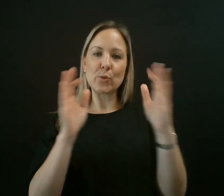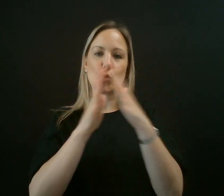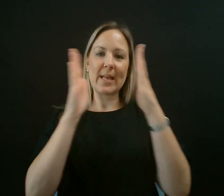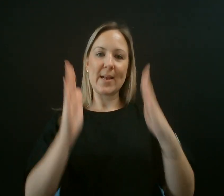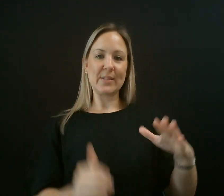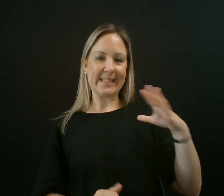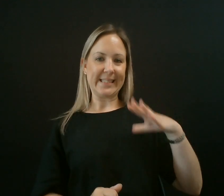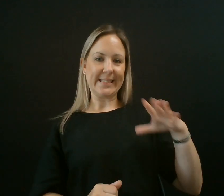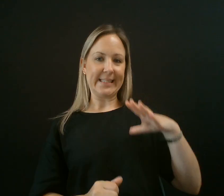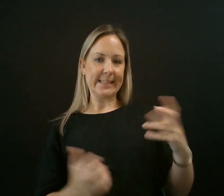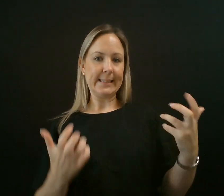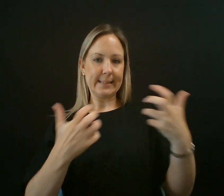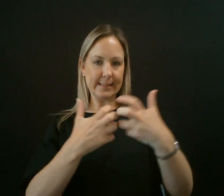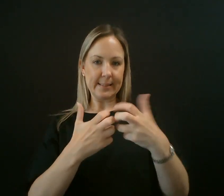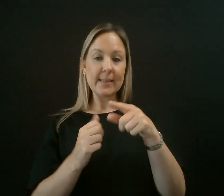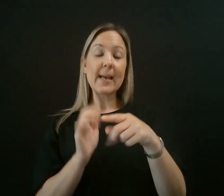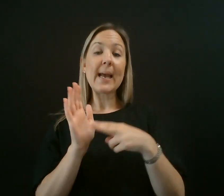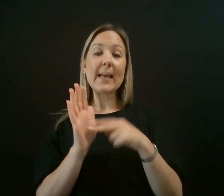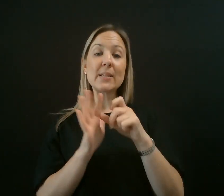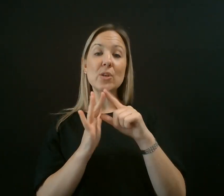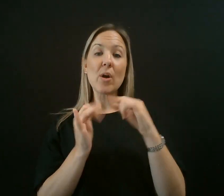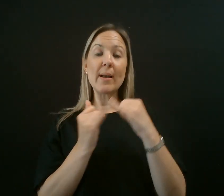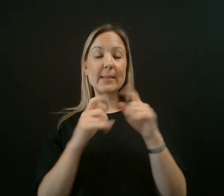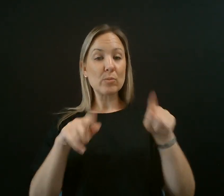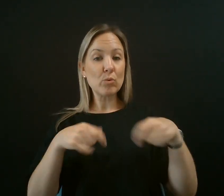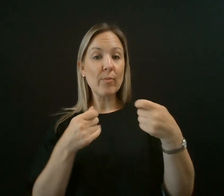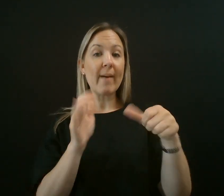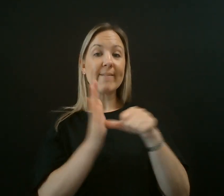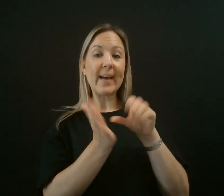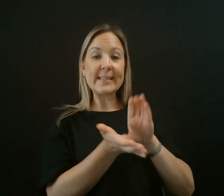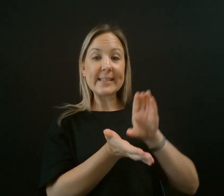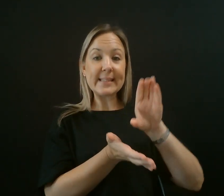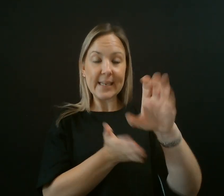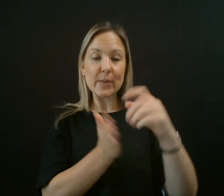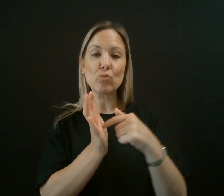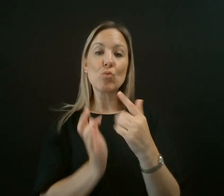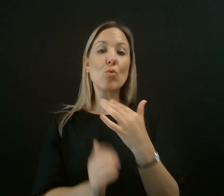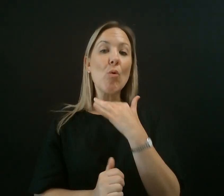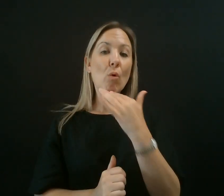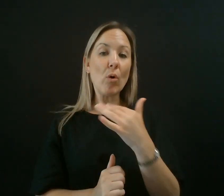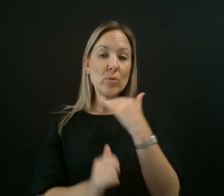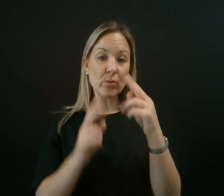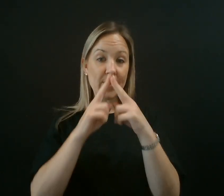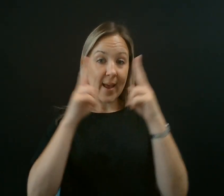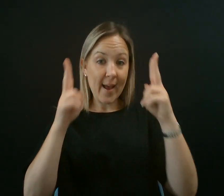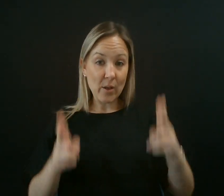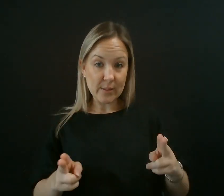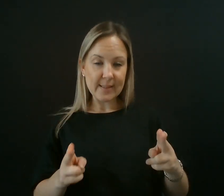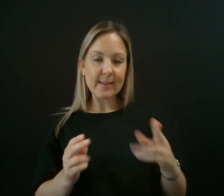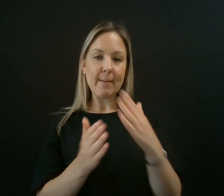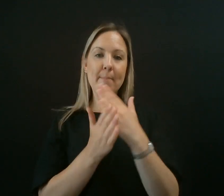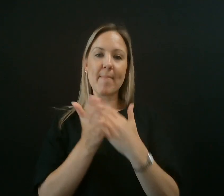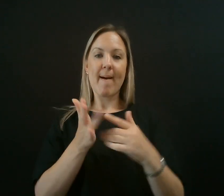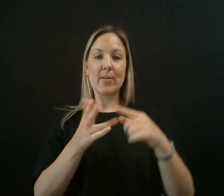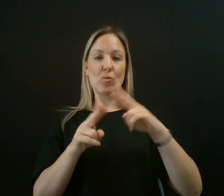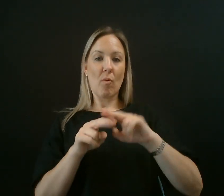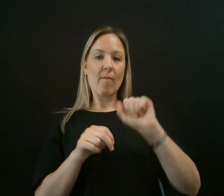The NDIS provides funding towards the cost of the housing as part of the participant's plan.